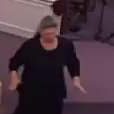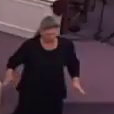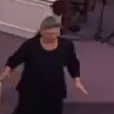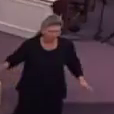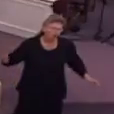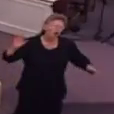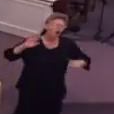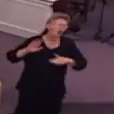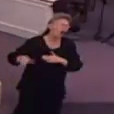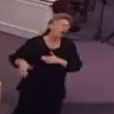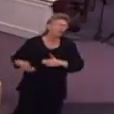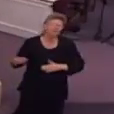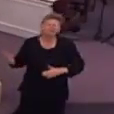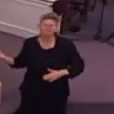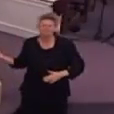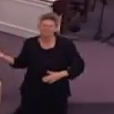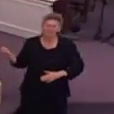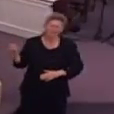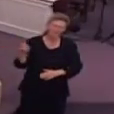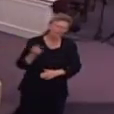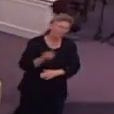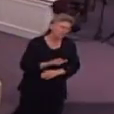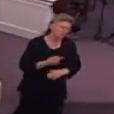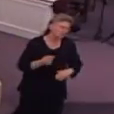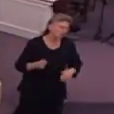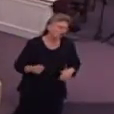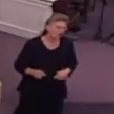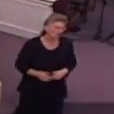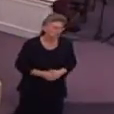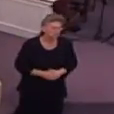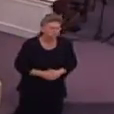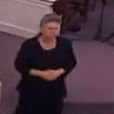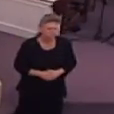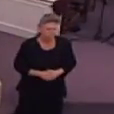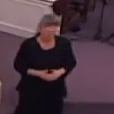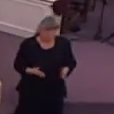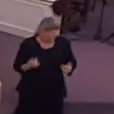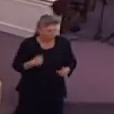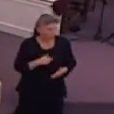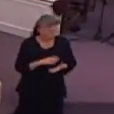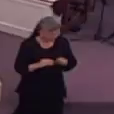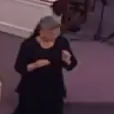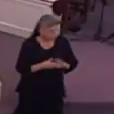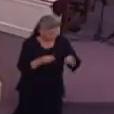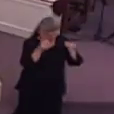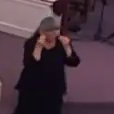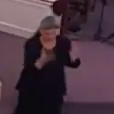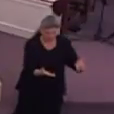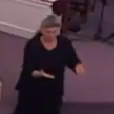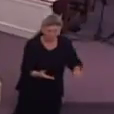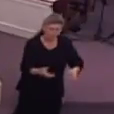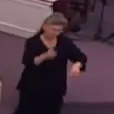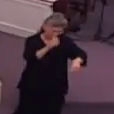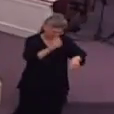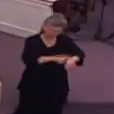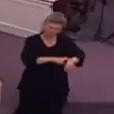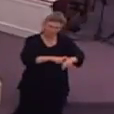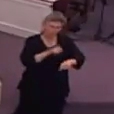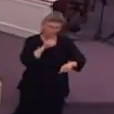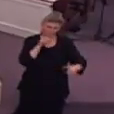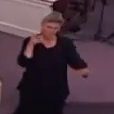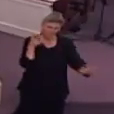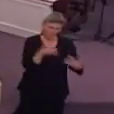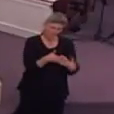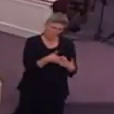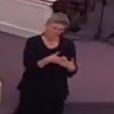Savior all the day long. Come on, we've got a story to tell. There was a time that we didn't fit